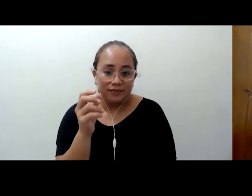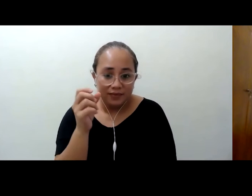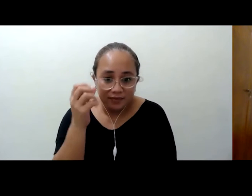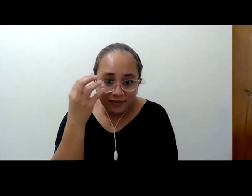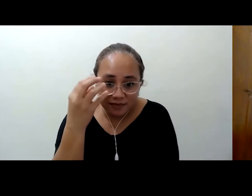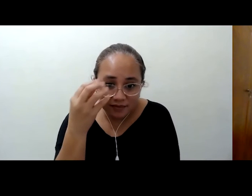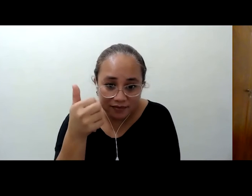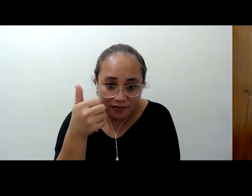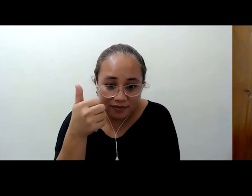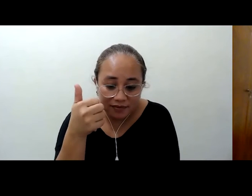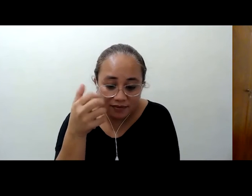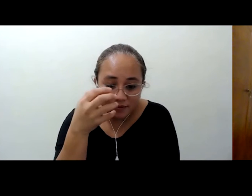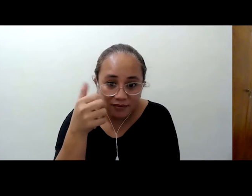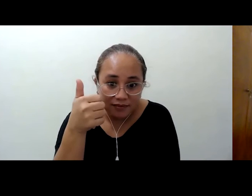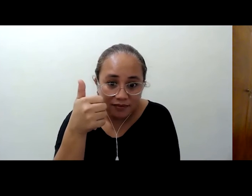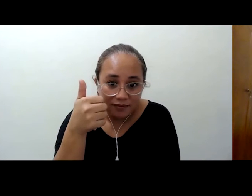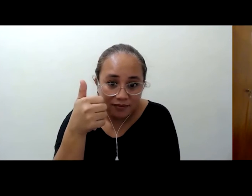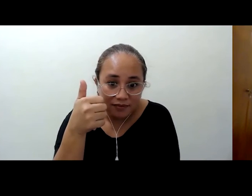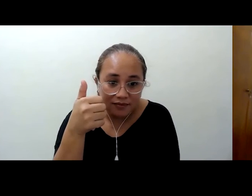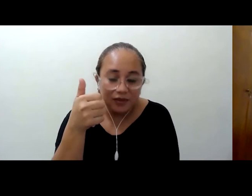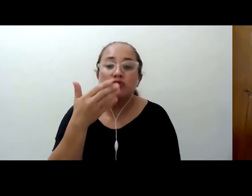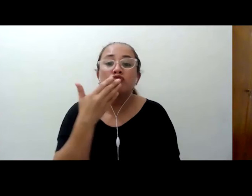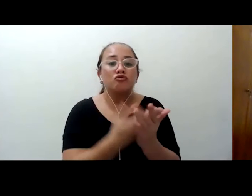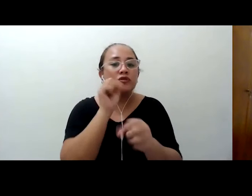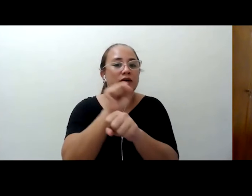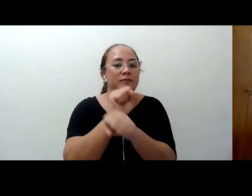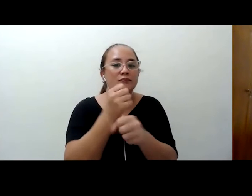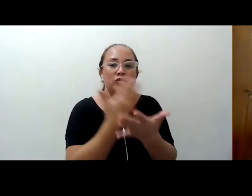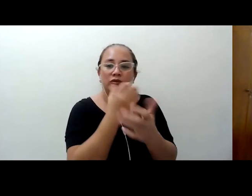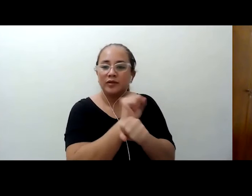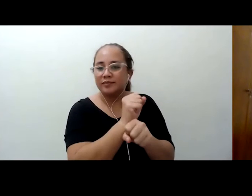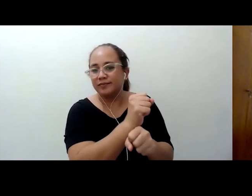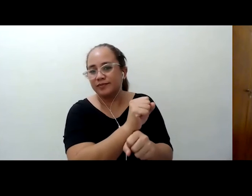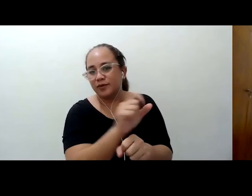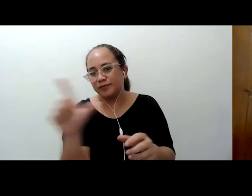Okay. Okay? All right. Good job so far for everyone.